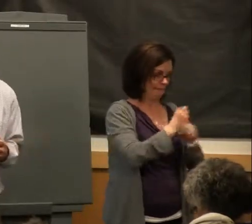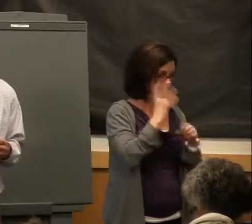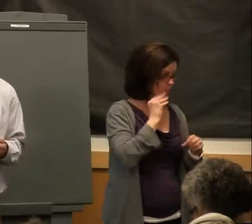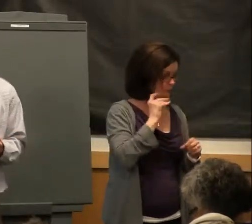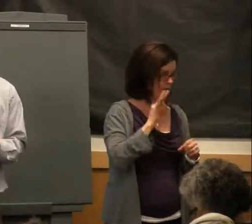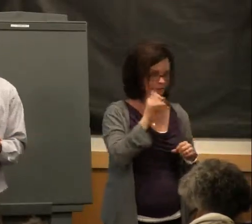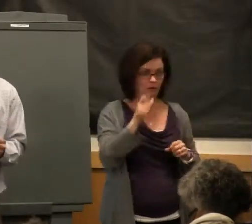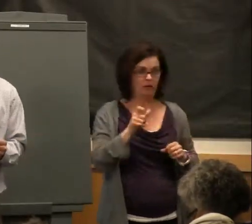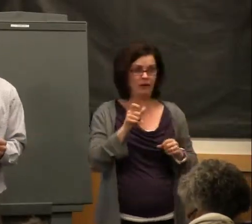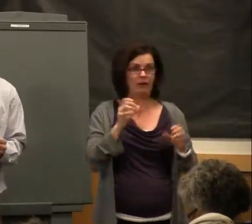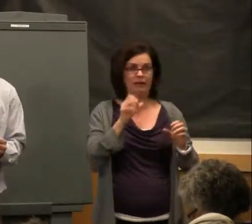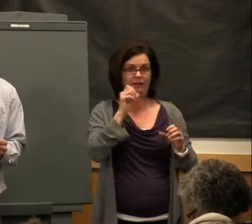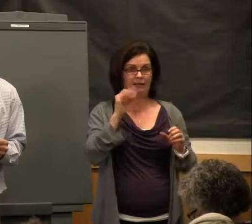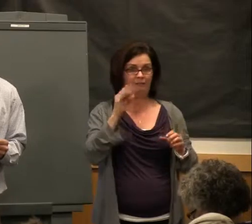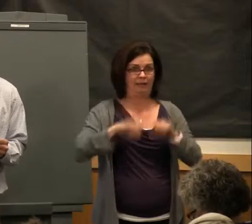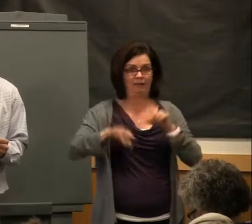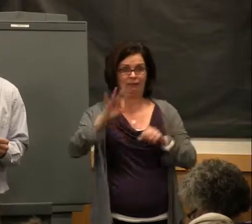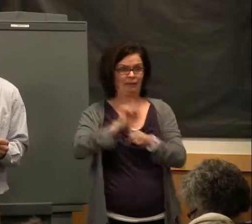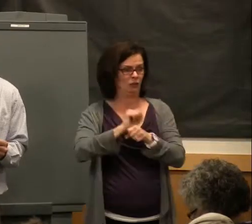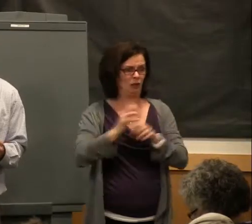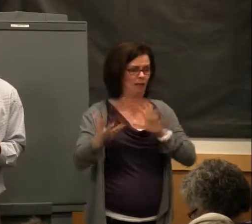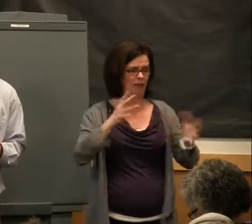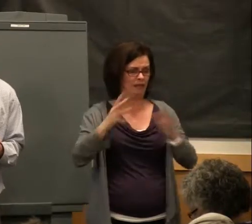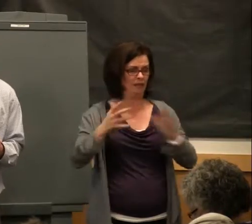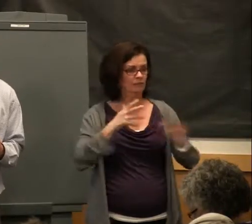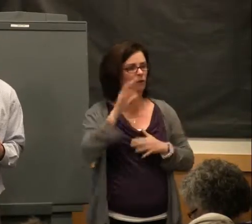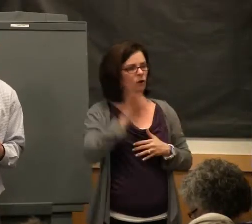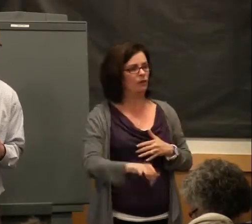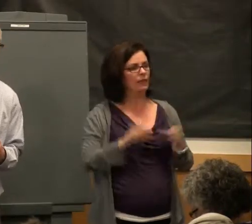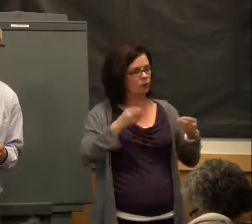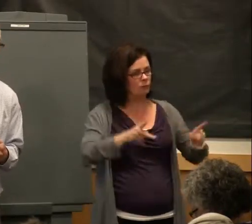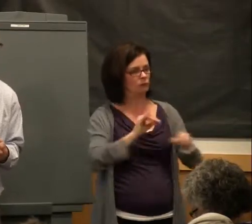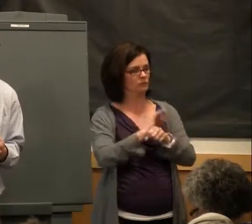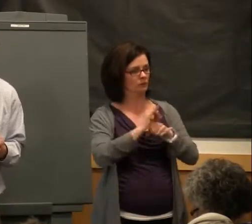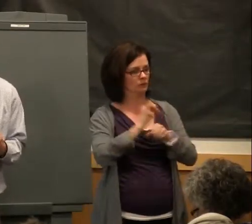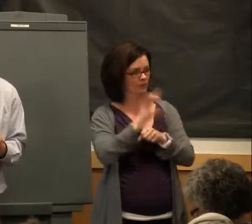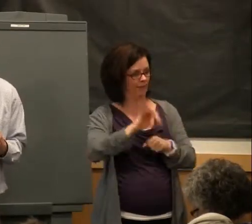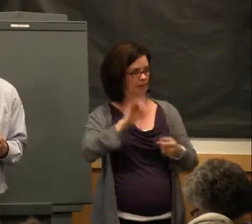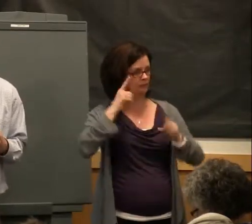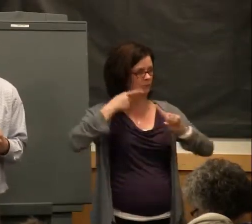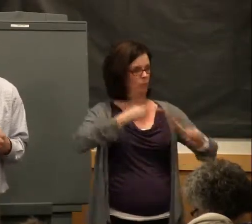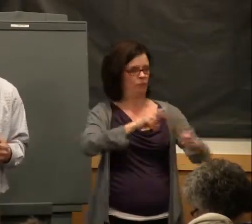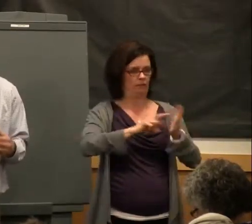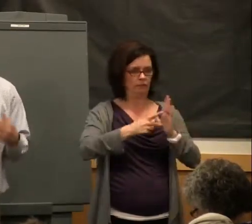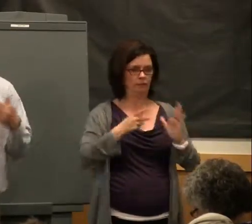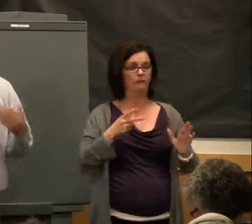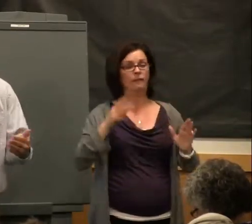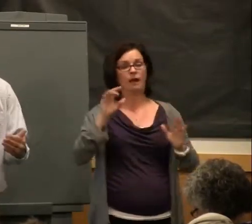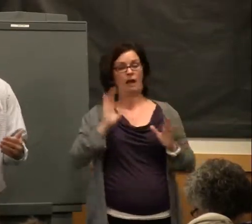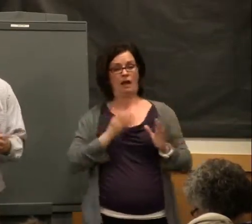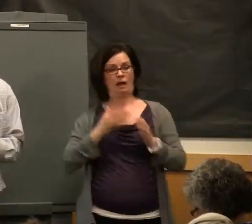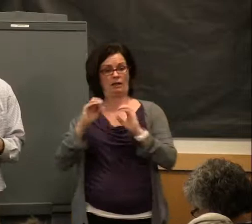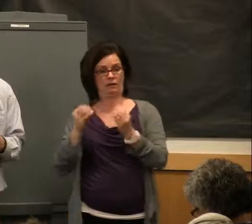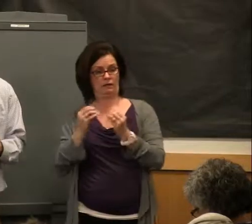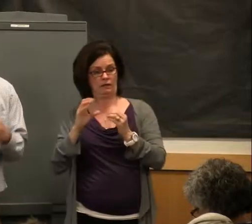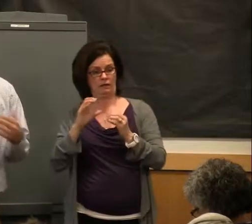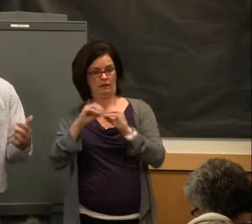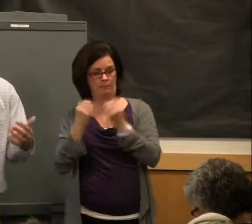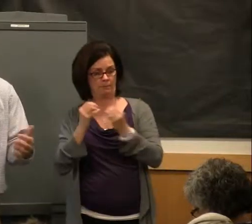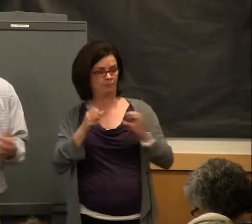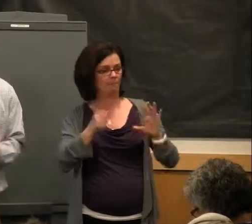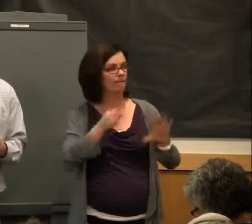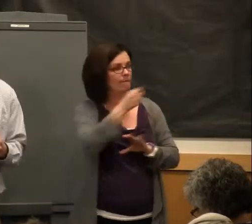job." Well, that is what these opportunity internships are about. We are able to place you with an employer for